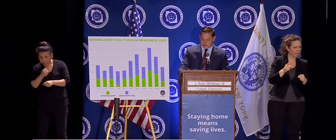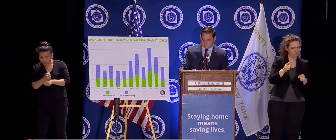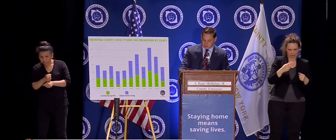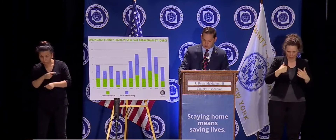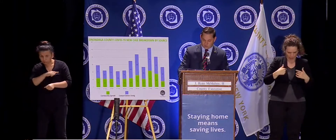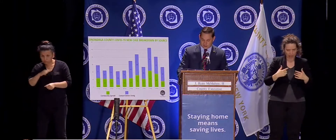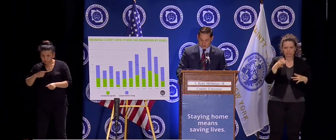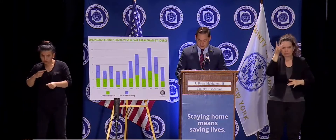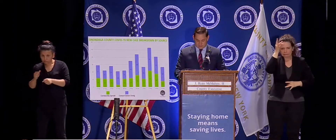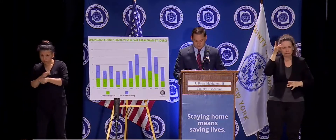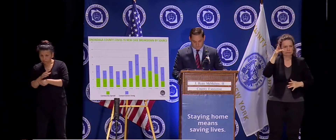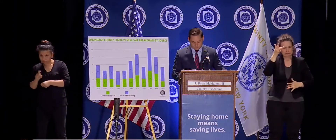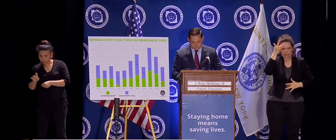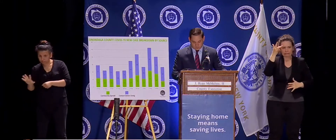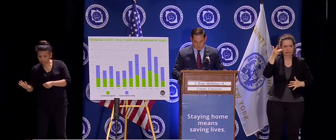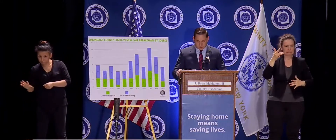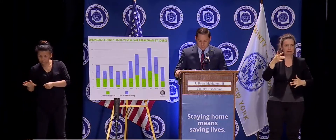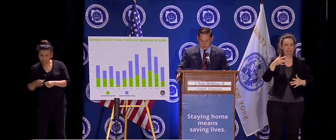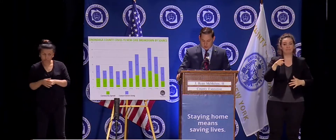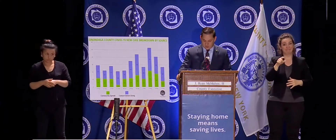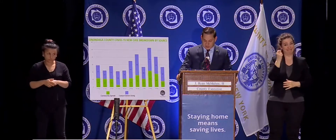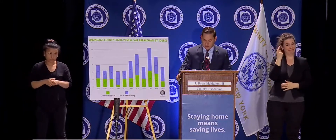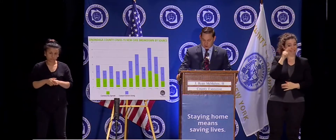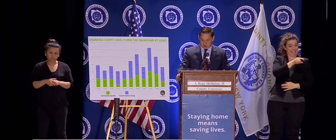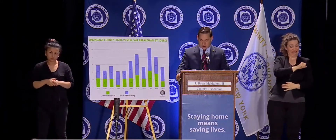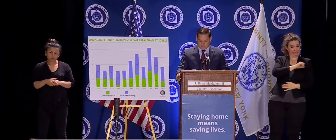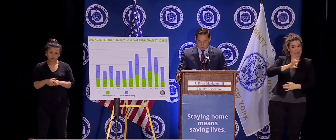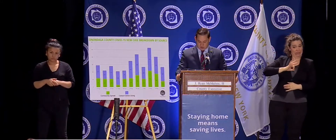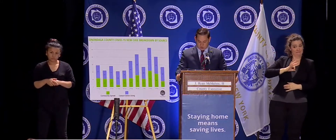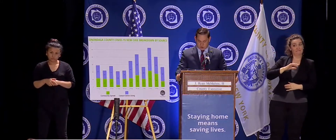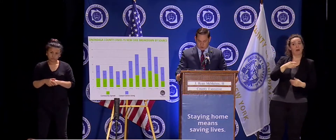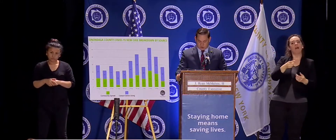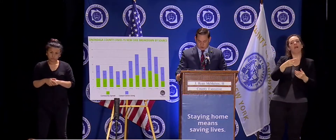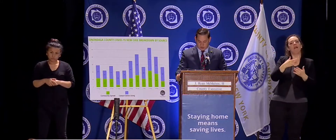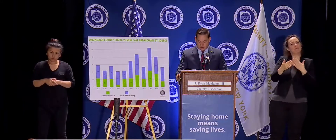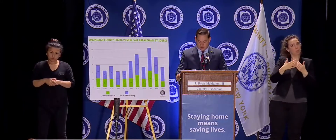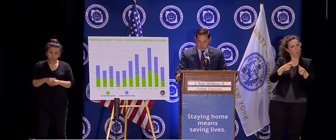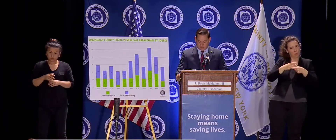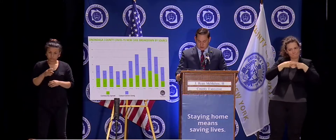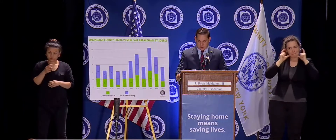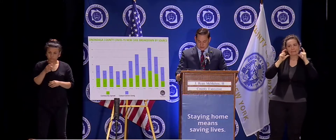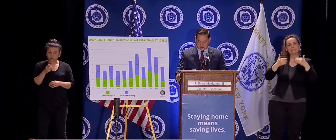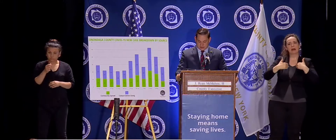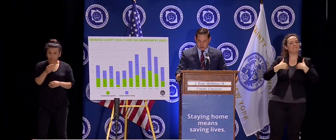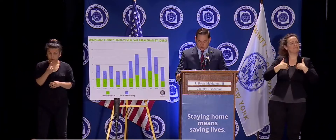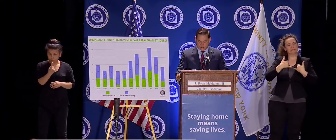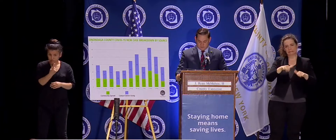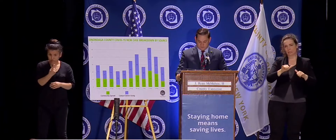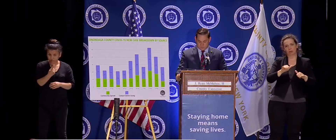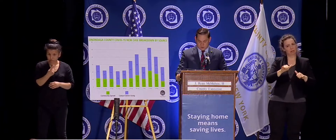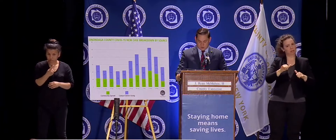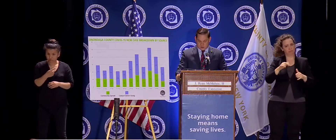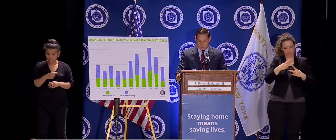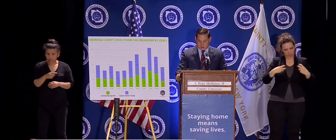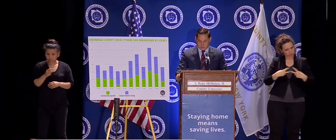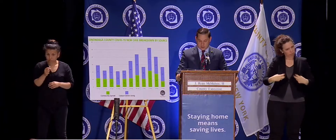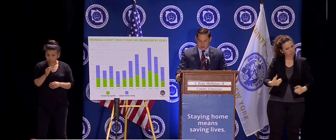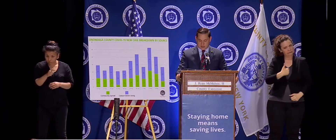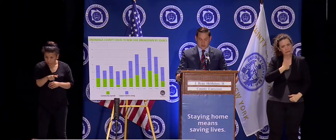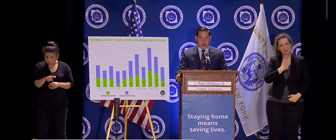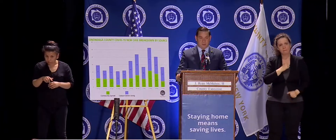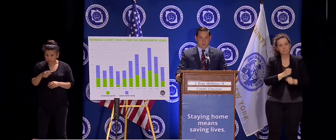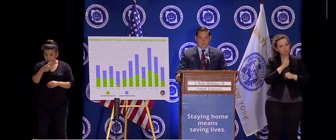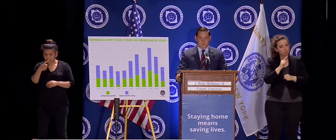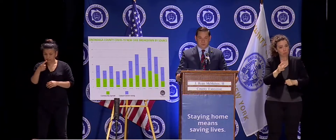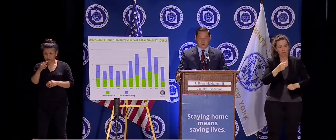tested positive for COVID-19. The Dollar Tree on 3130 Erie Boulevard East in DeWitt. We had